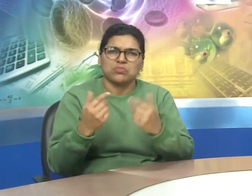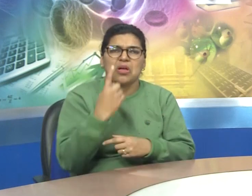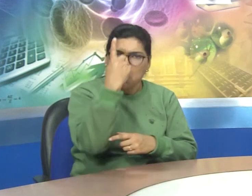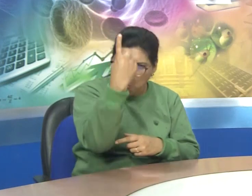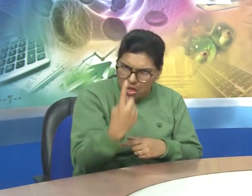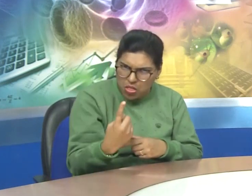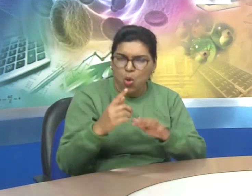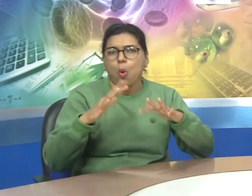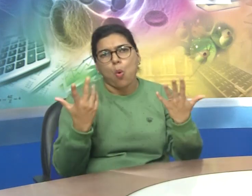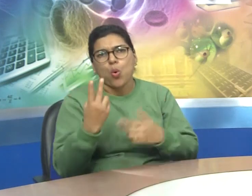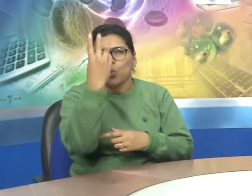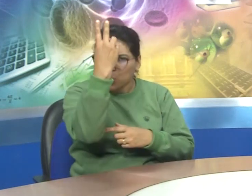CC, for our Indian